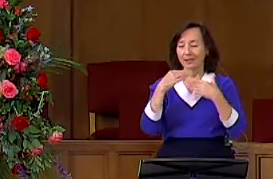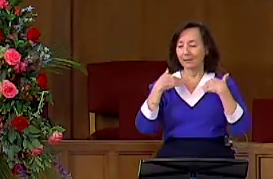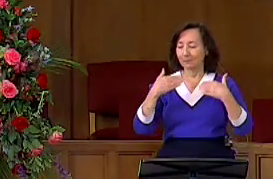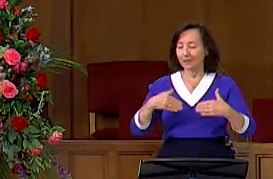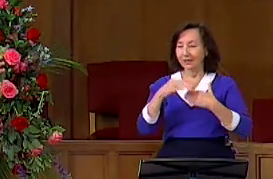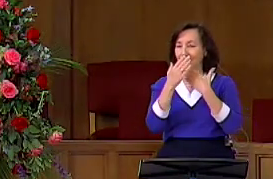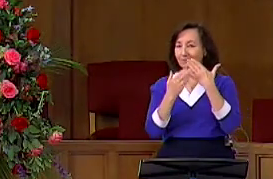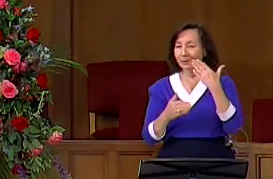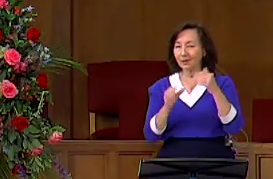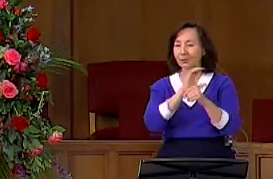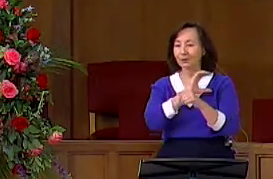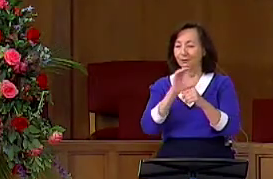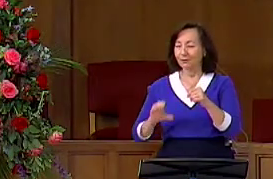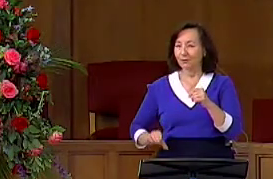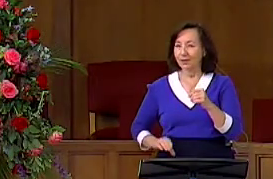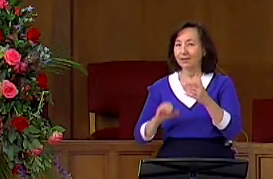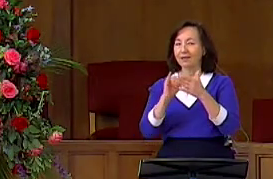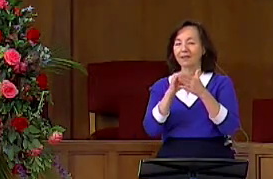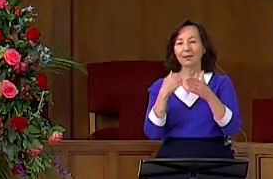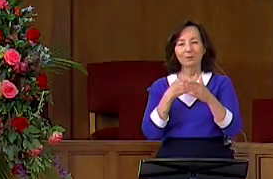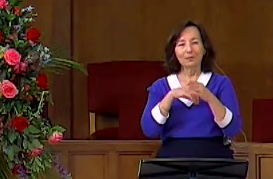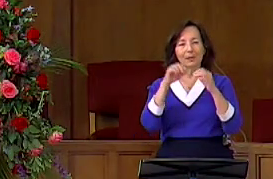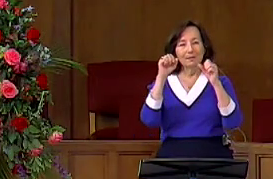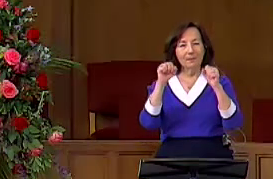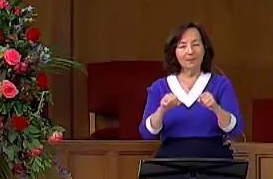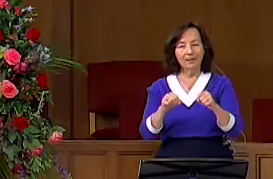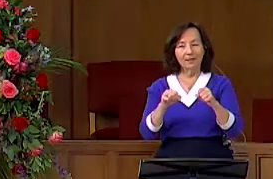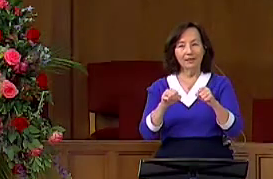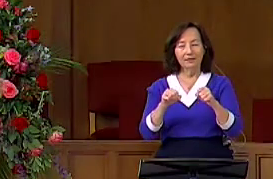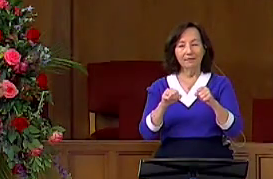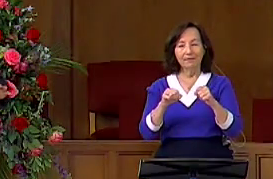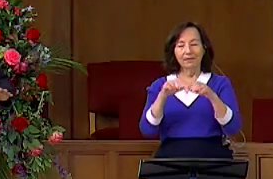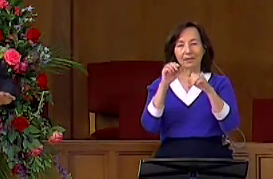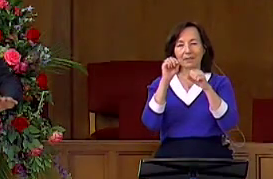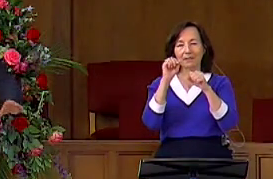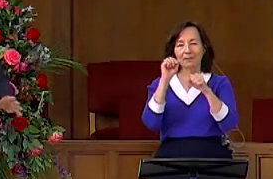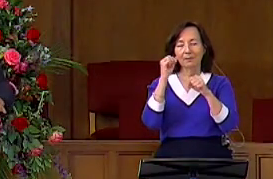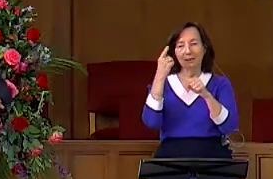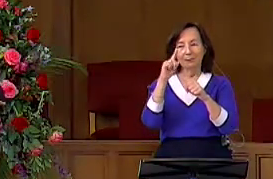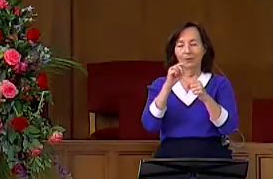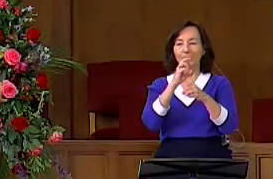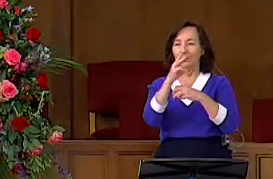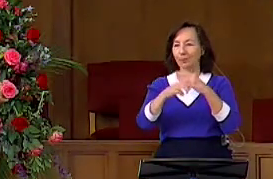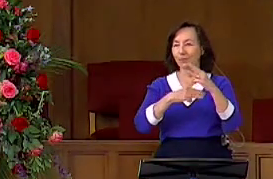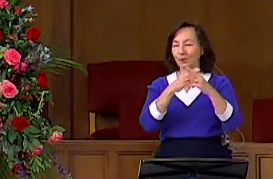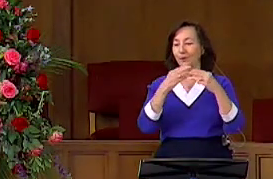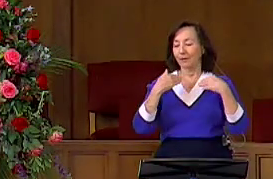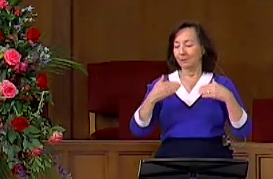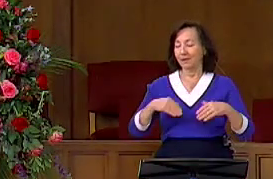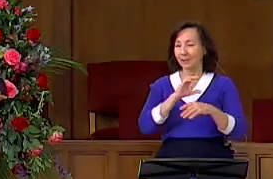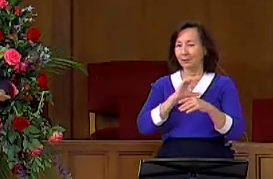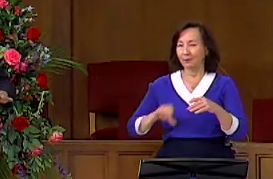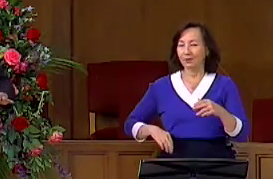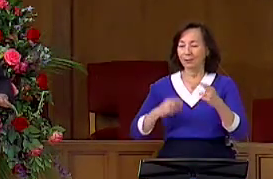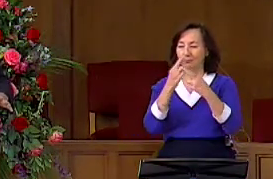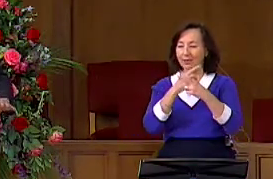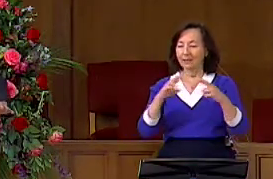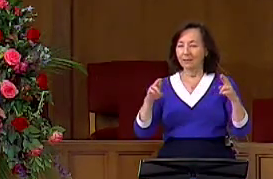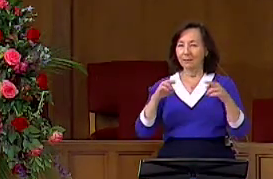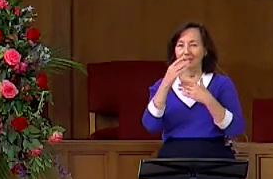and blood of Christ, that we may be for the world the body of Christ, redeemed by his